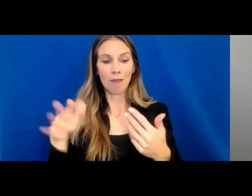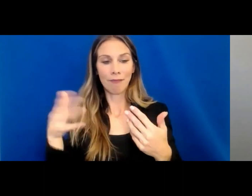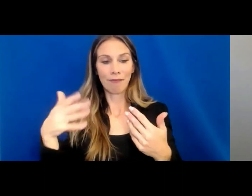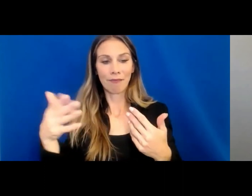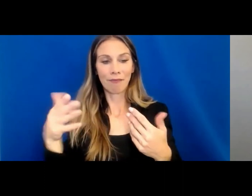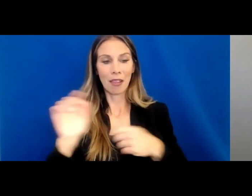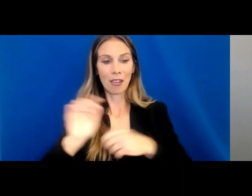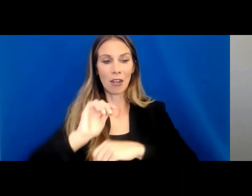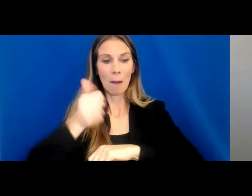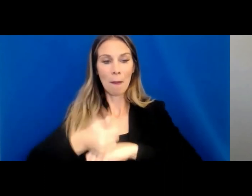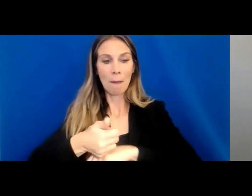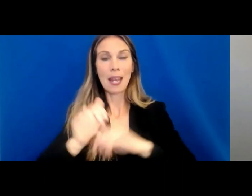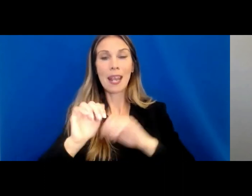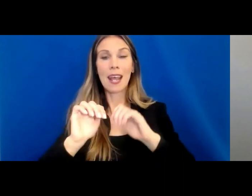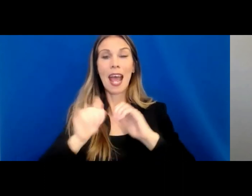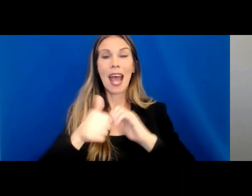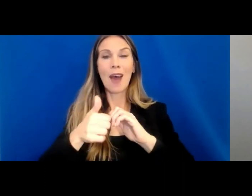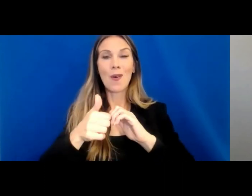implemented